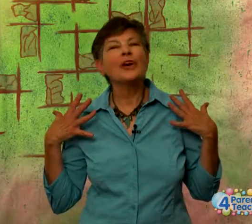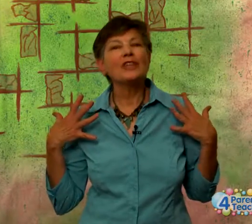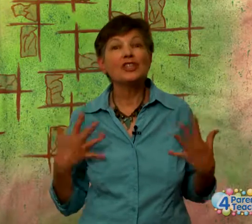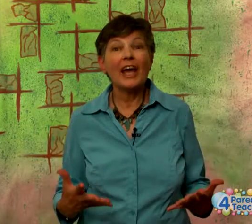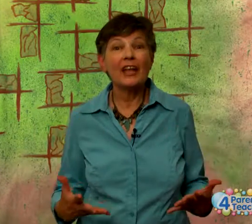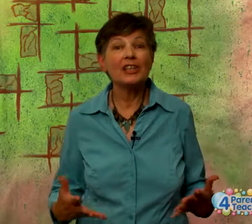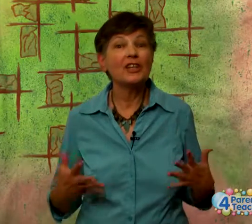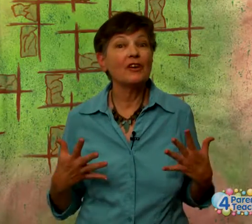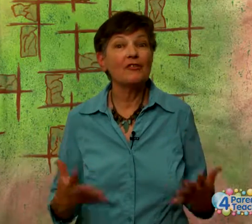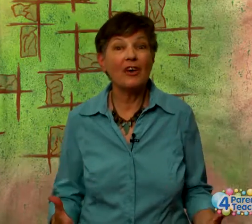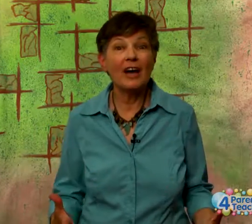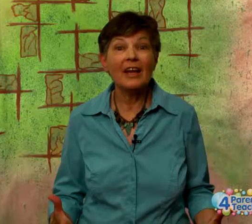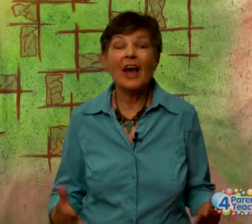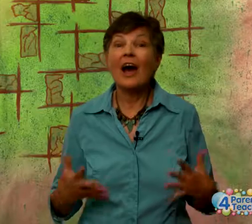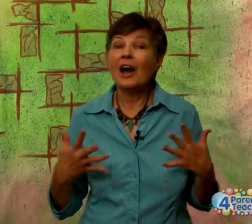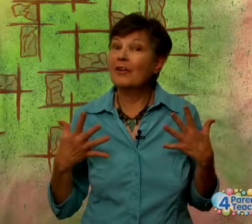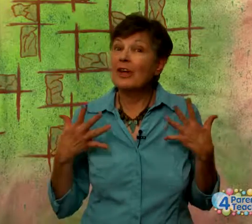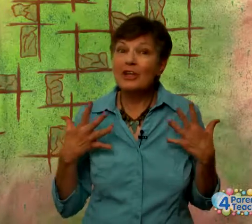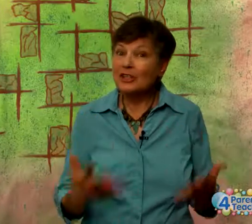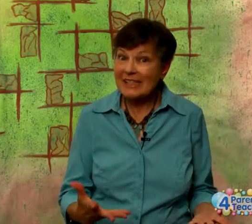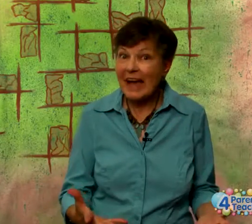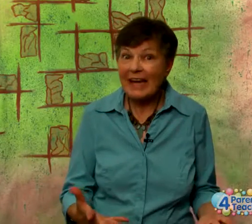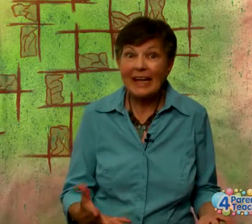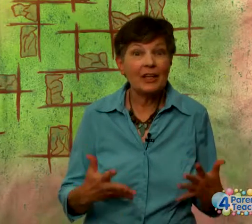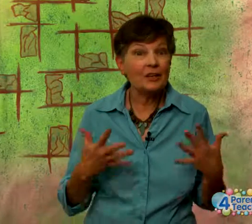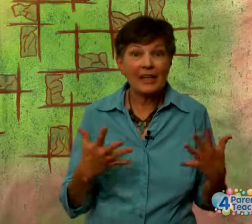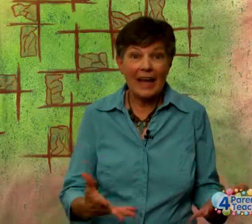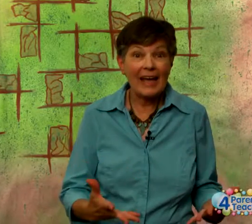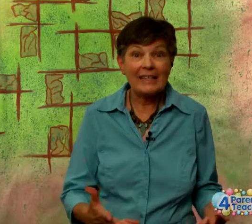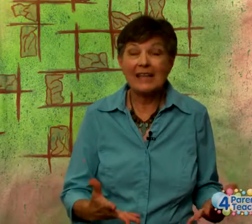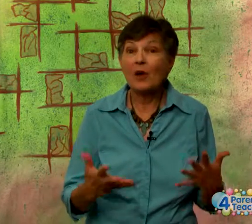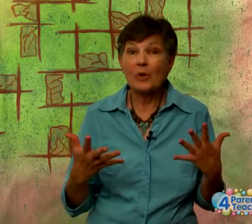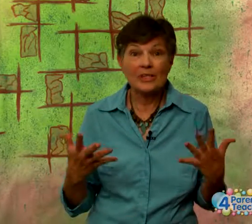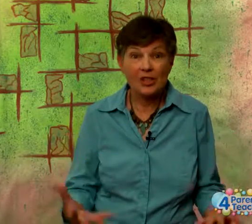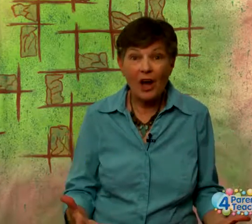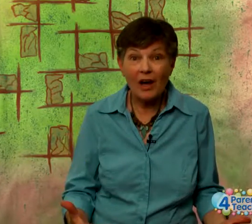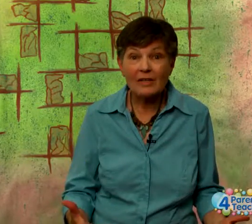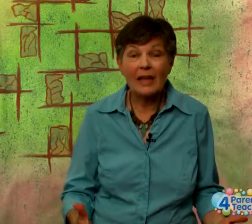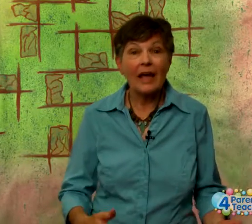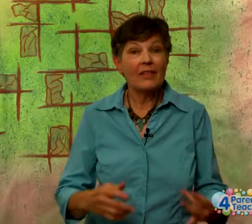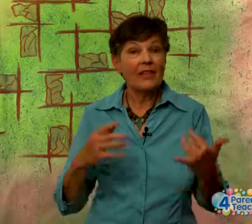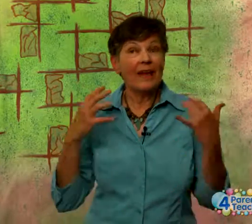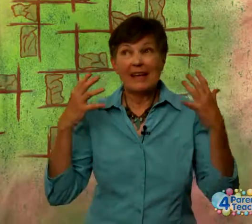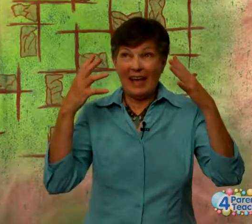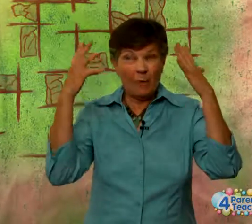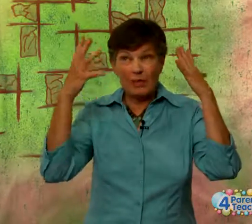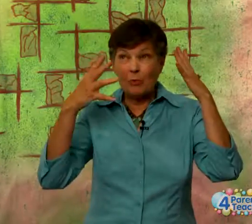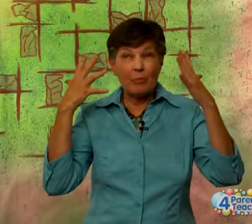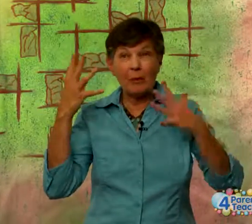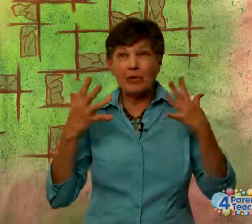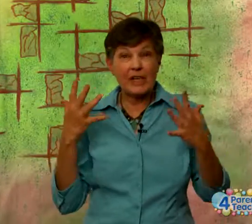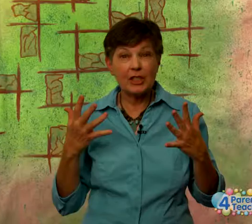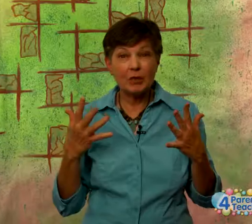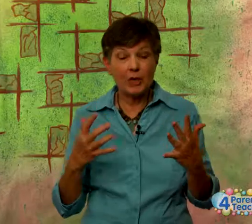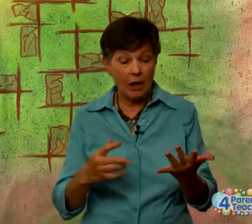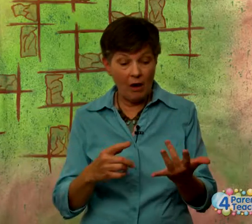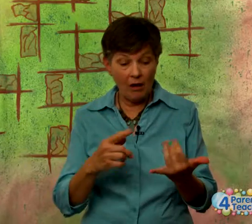the challenge and the fun of signing and using ASL with songs. They helps them with memorization and recall of